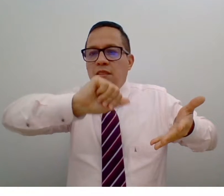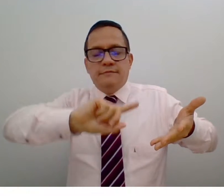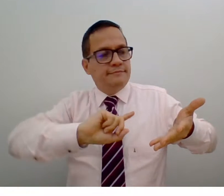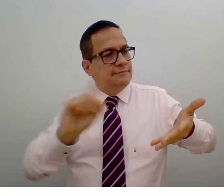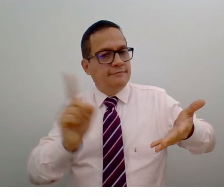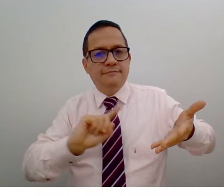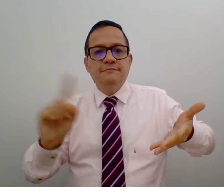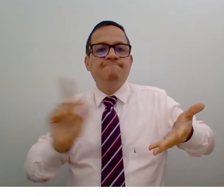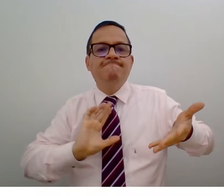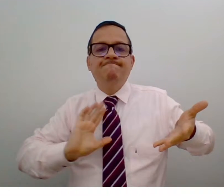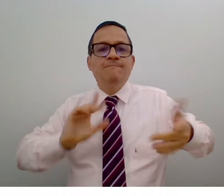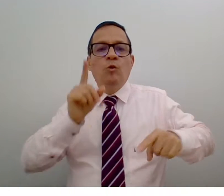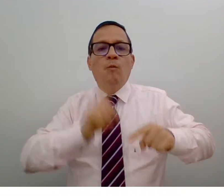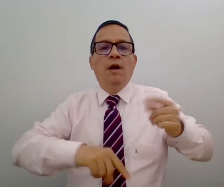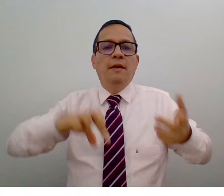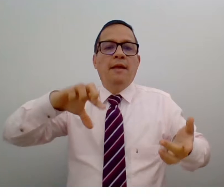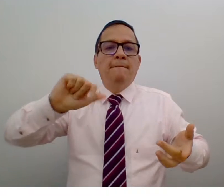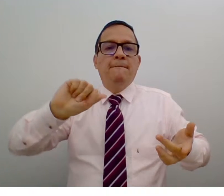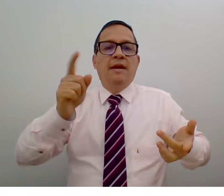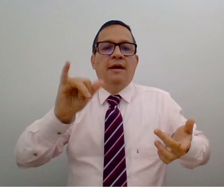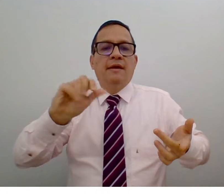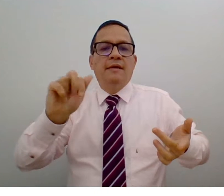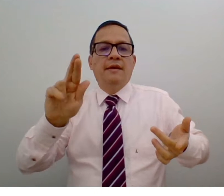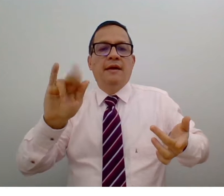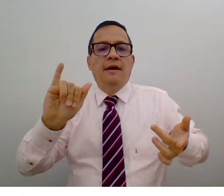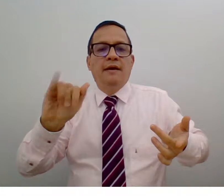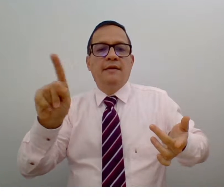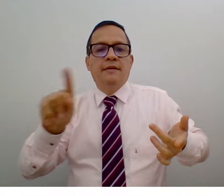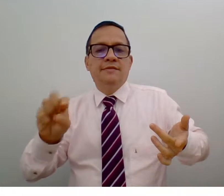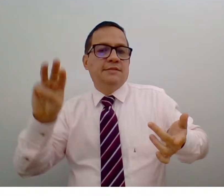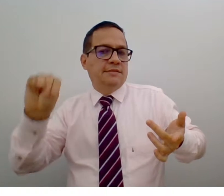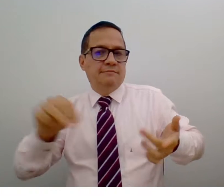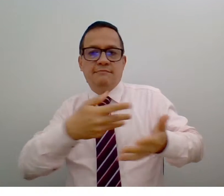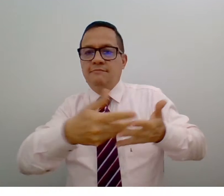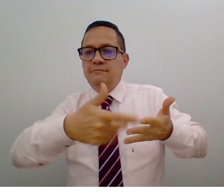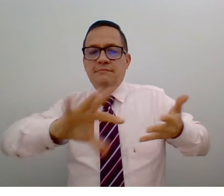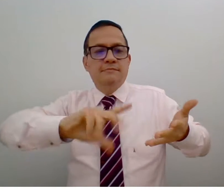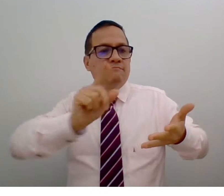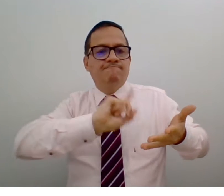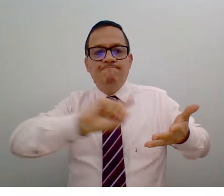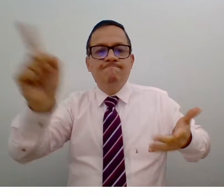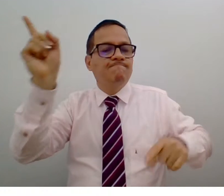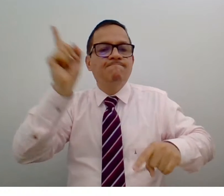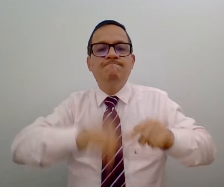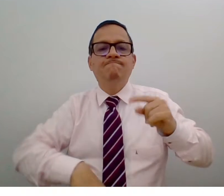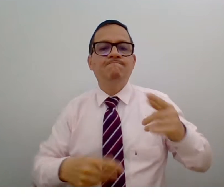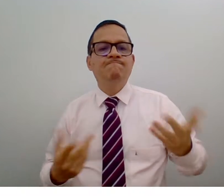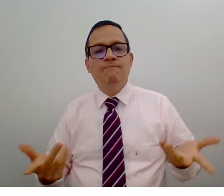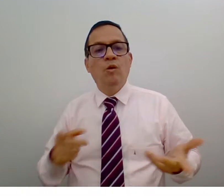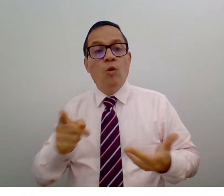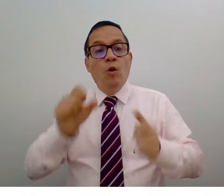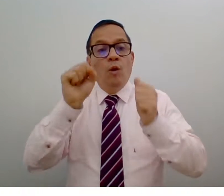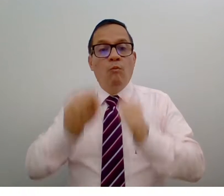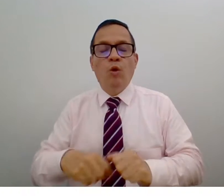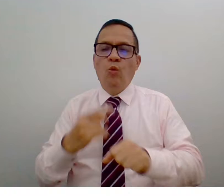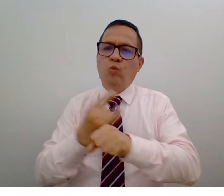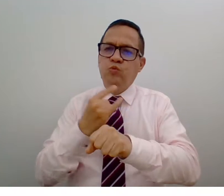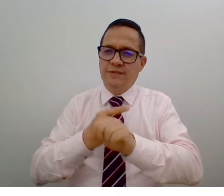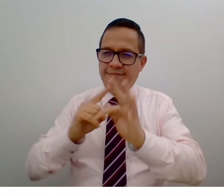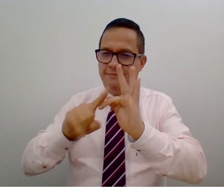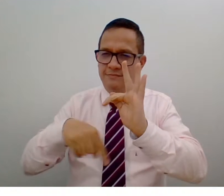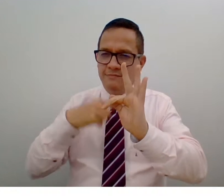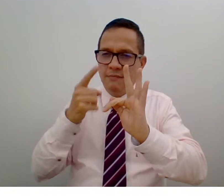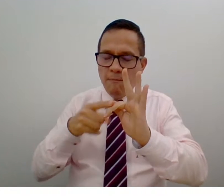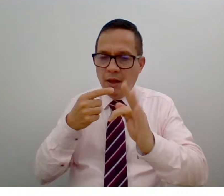plagiarism. You can review your written products using the Turnitin tool found in the virtual